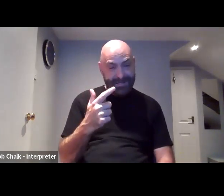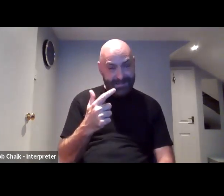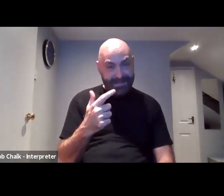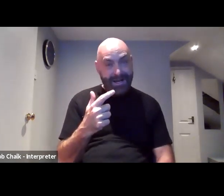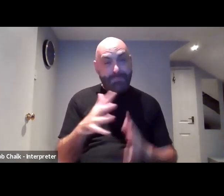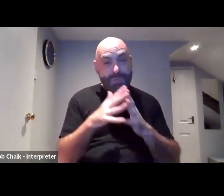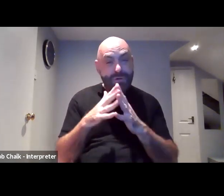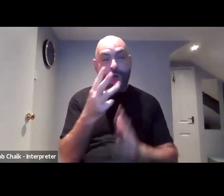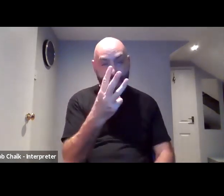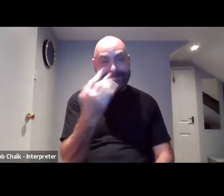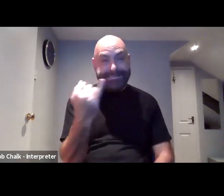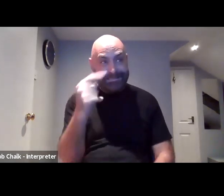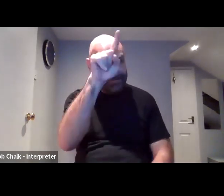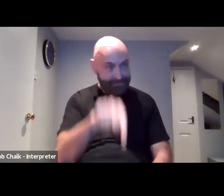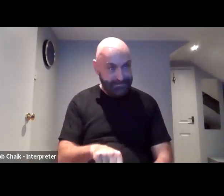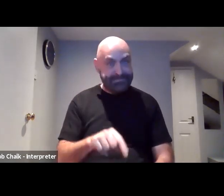36th.